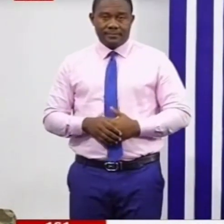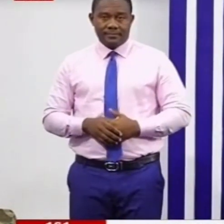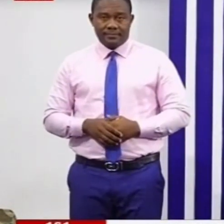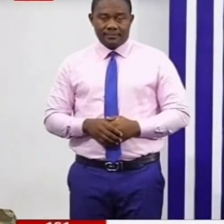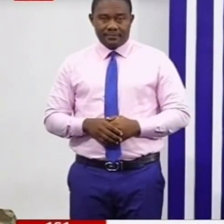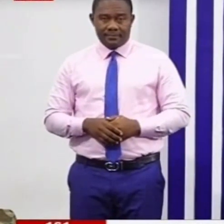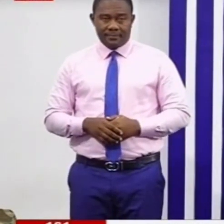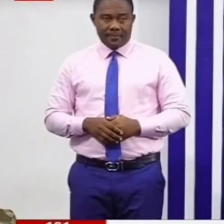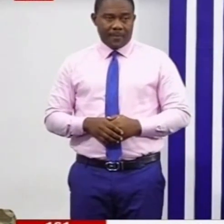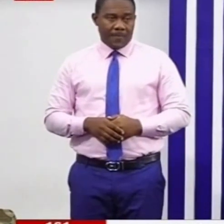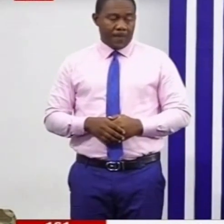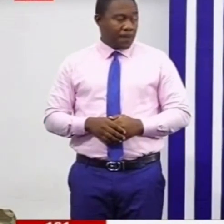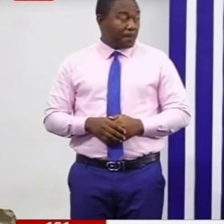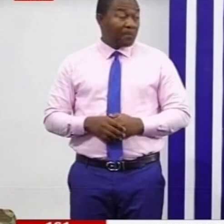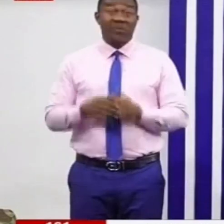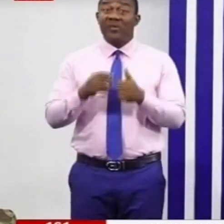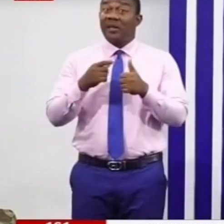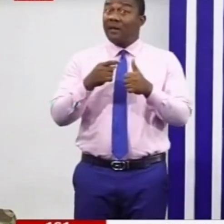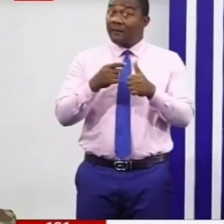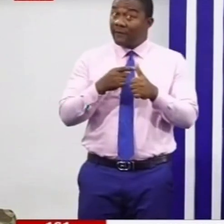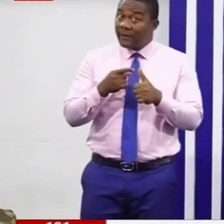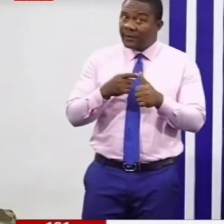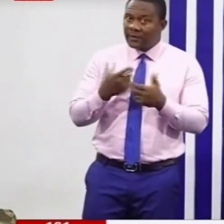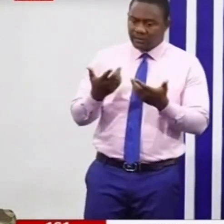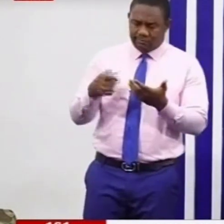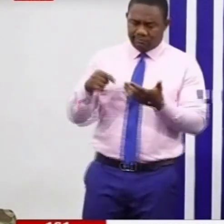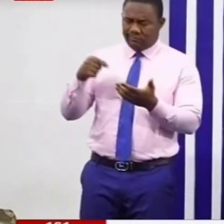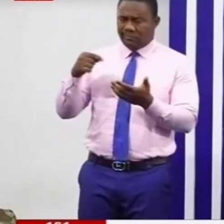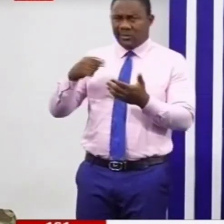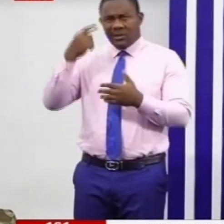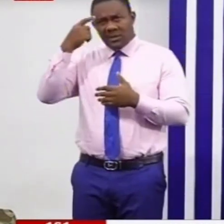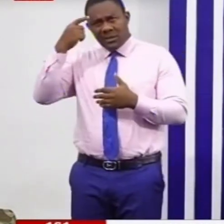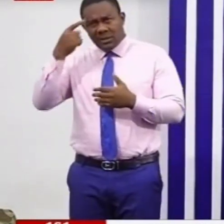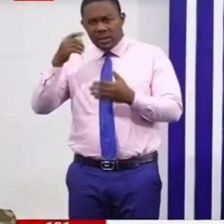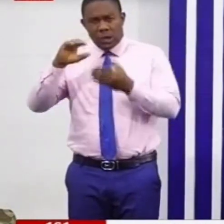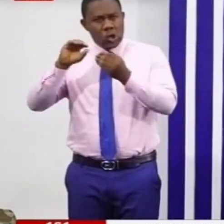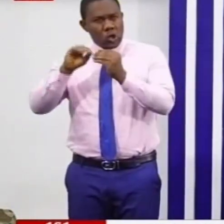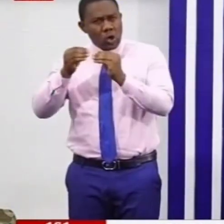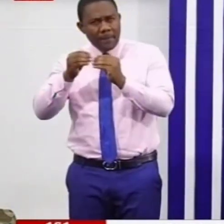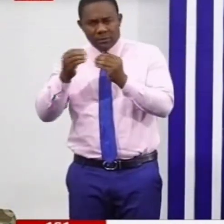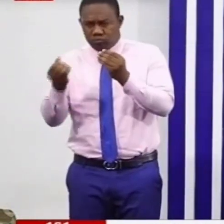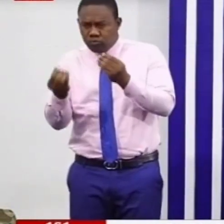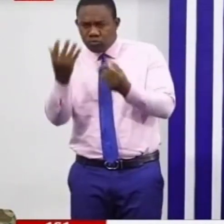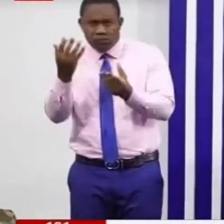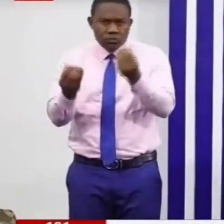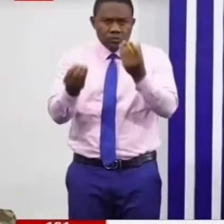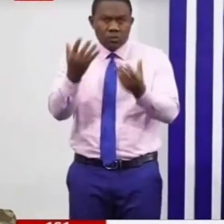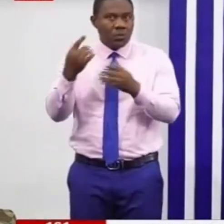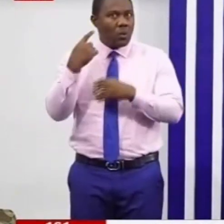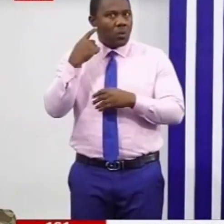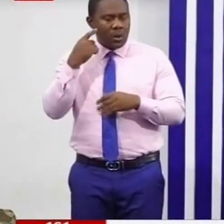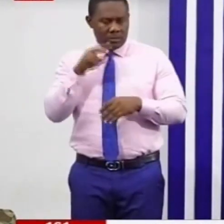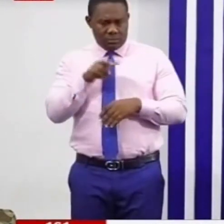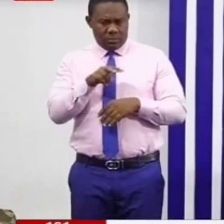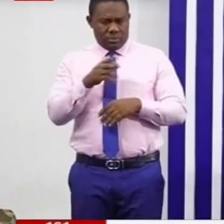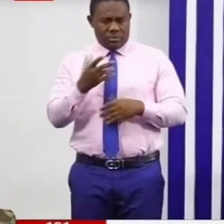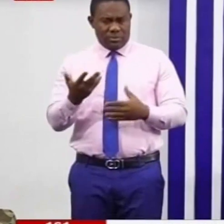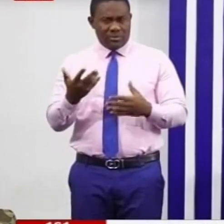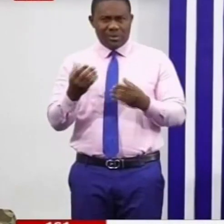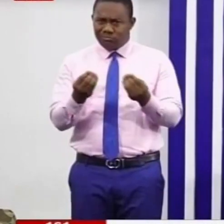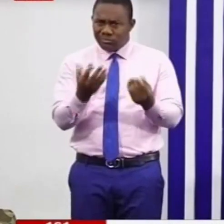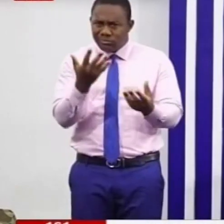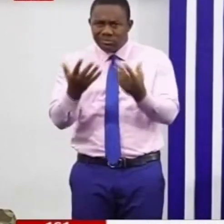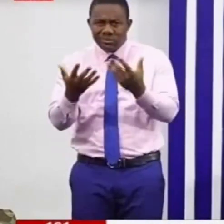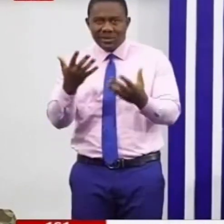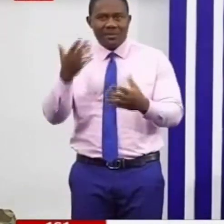Let me do the case management first, because these are more intriguing figures that Ghanaians, I believe,